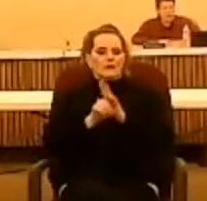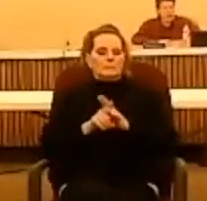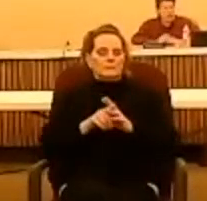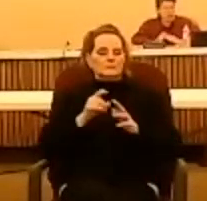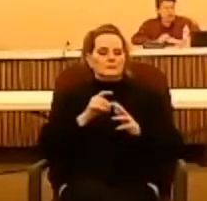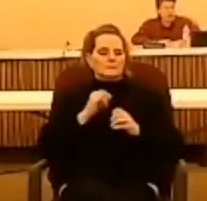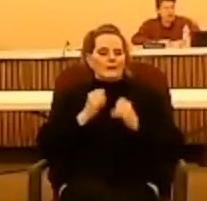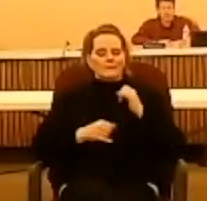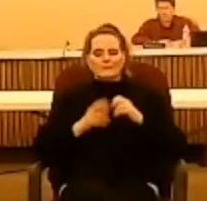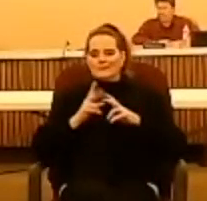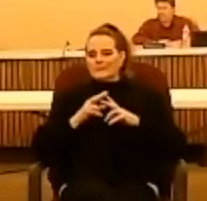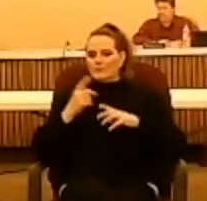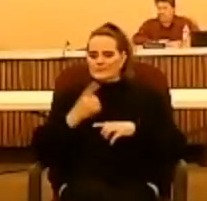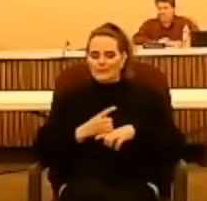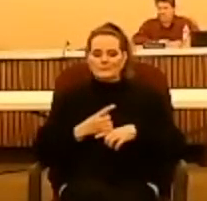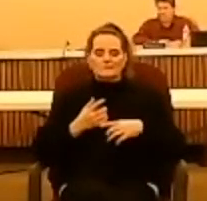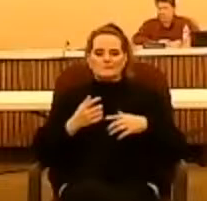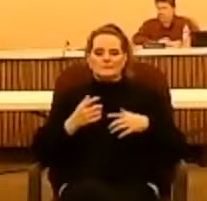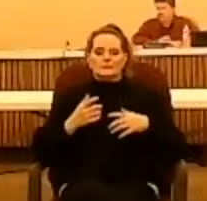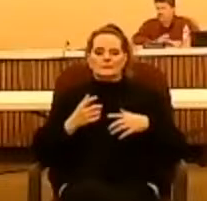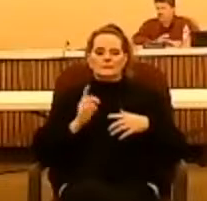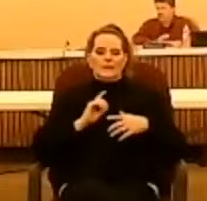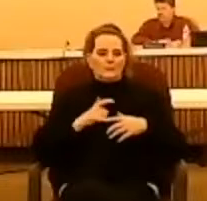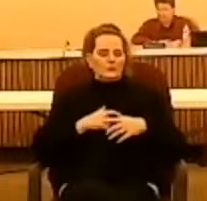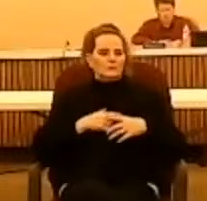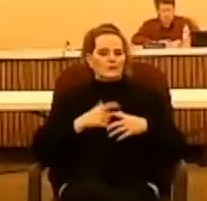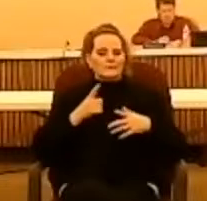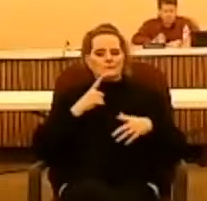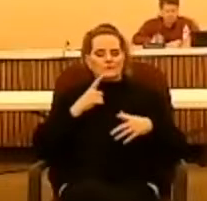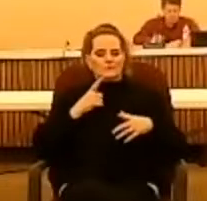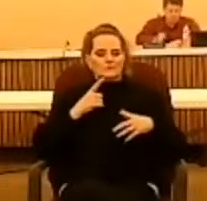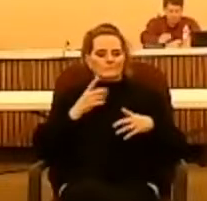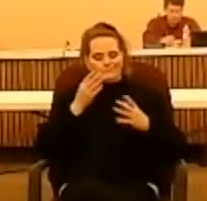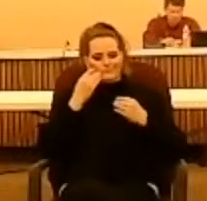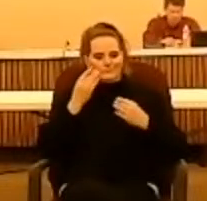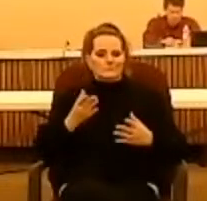few days. And I just wanted we just wanted to brief you guys. So, Okay.